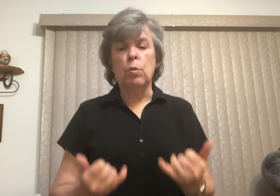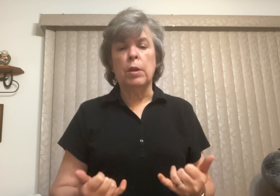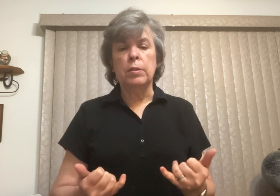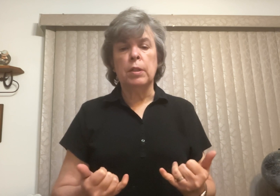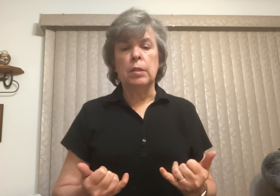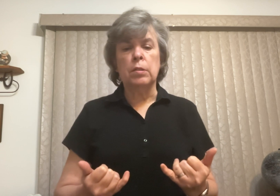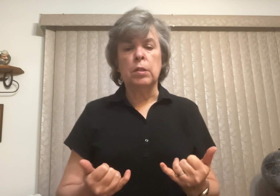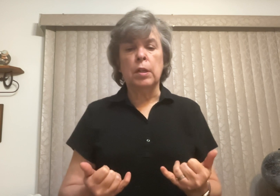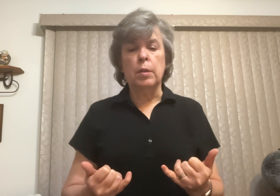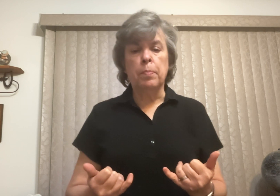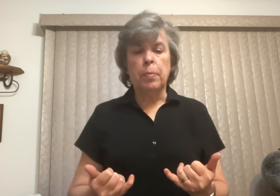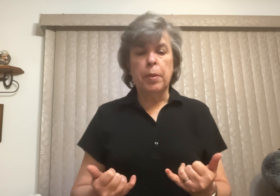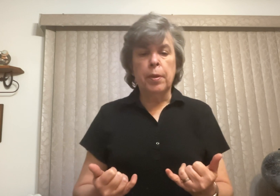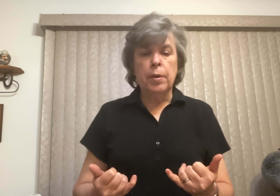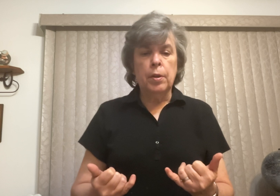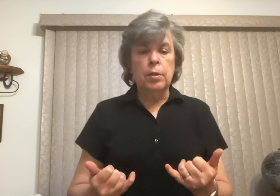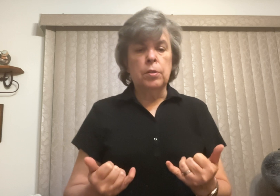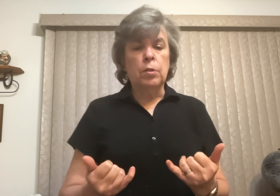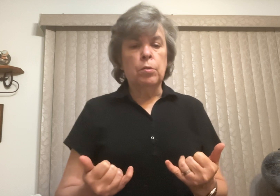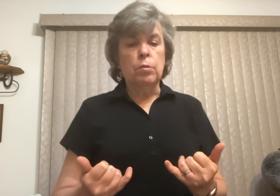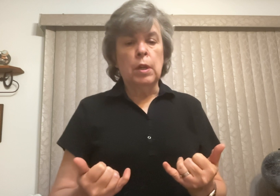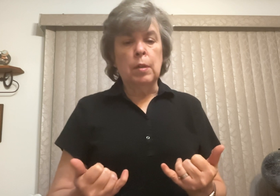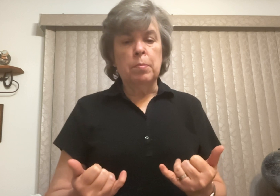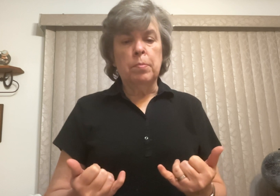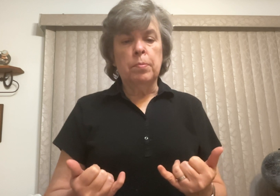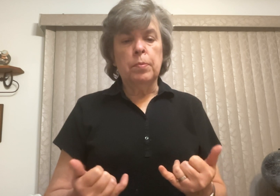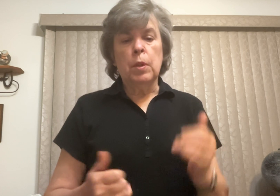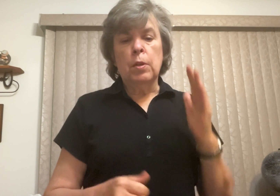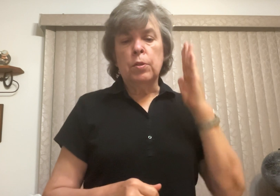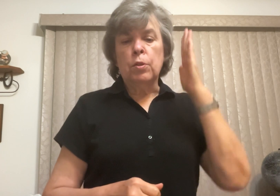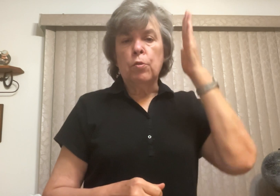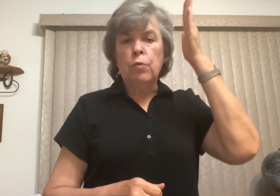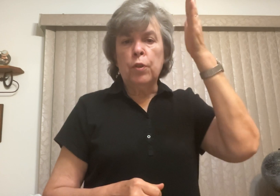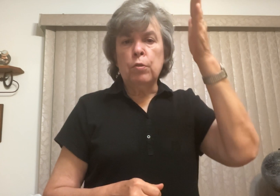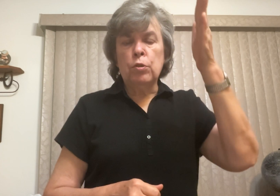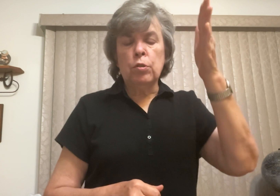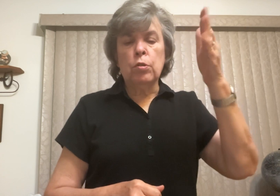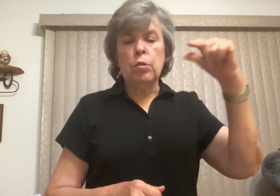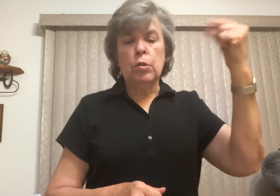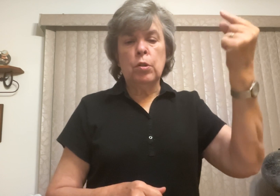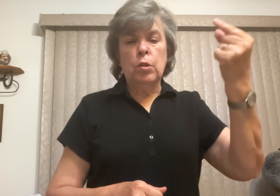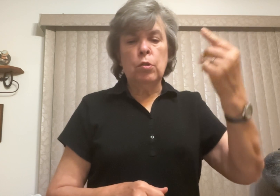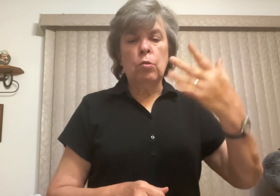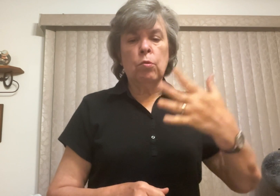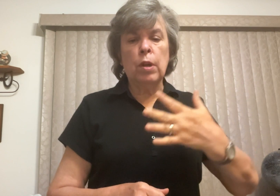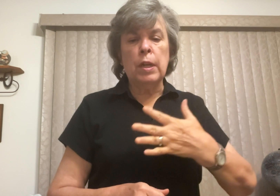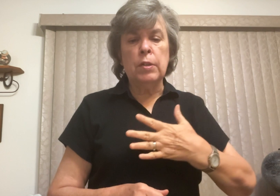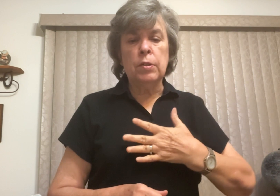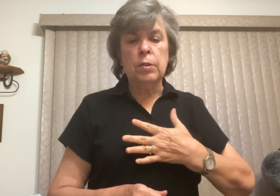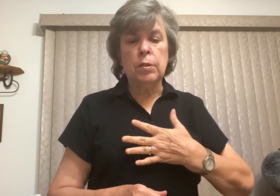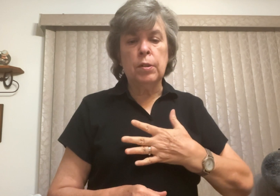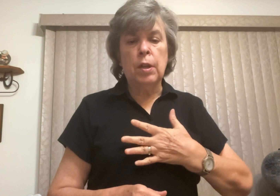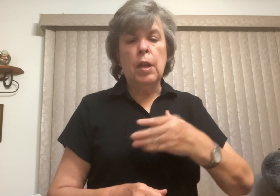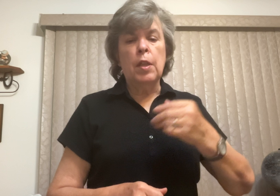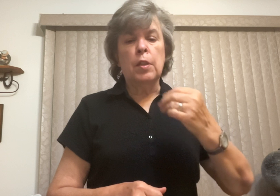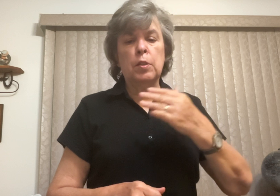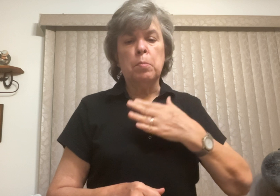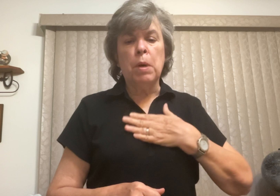twice, that's today. So, so future grace that's